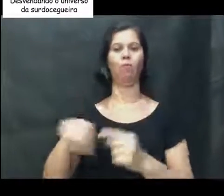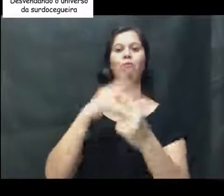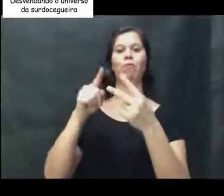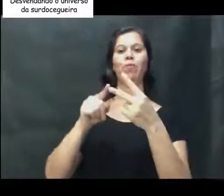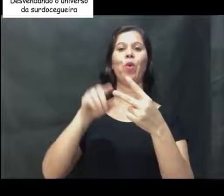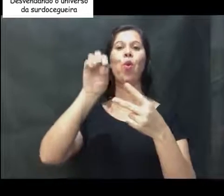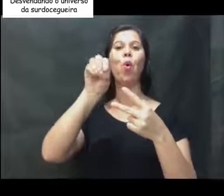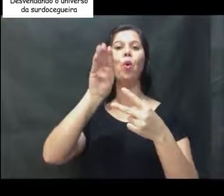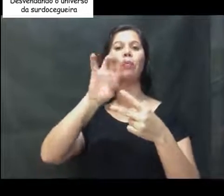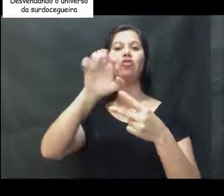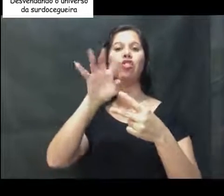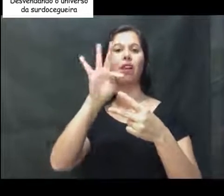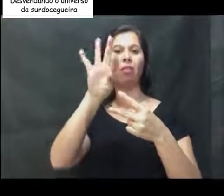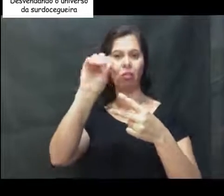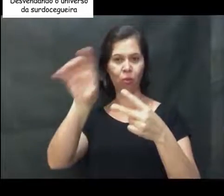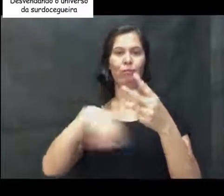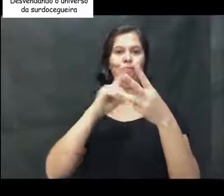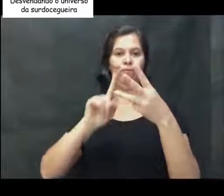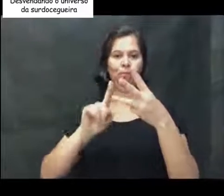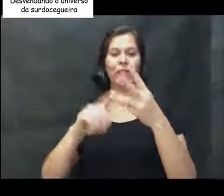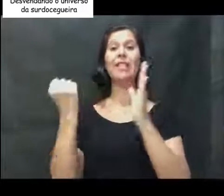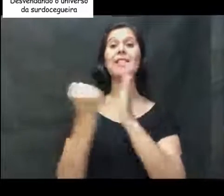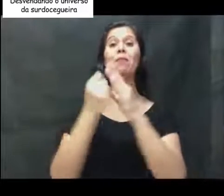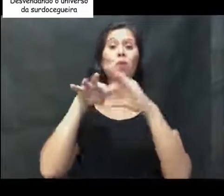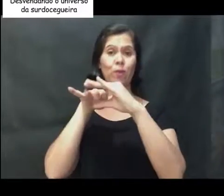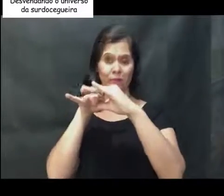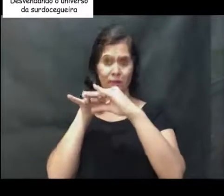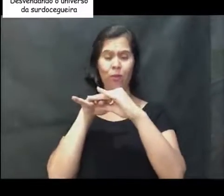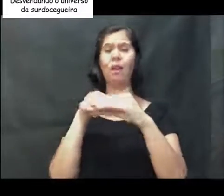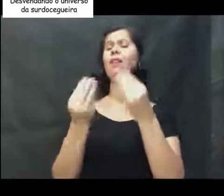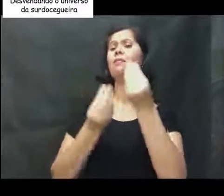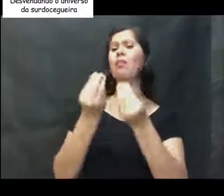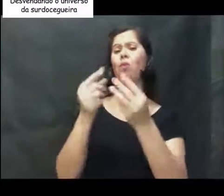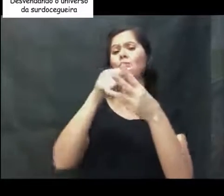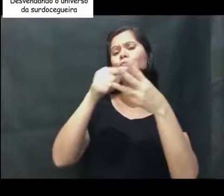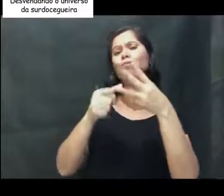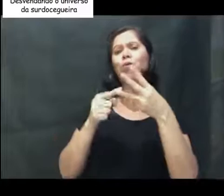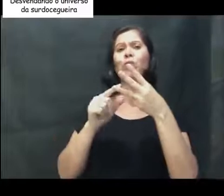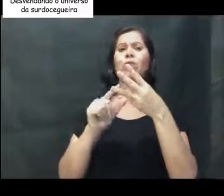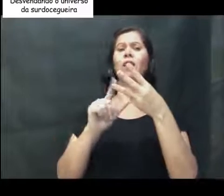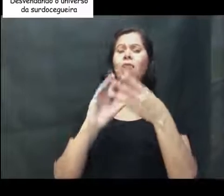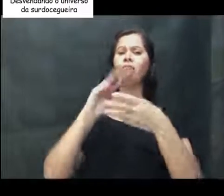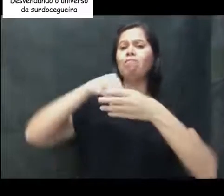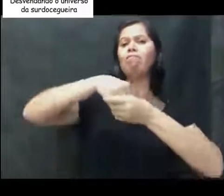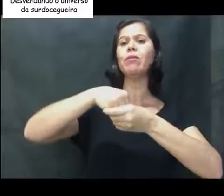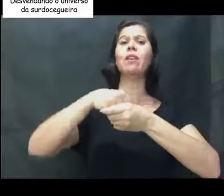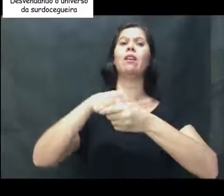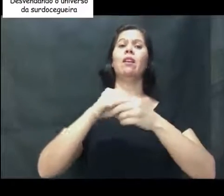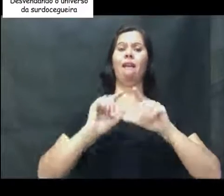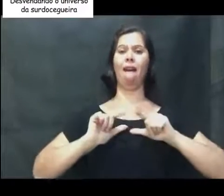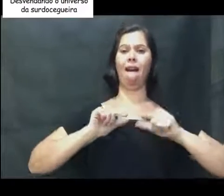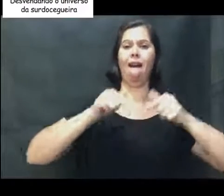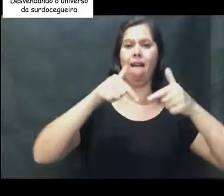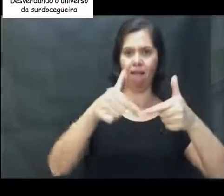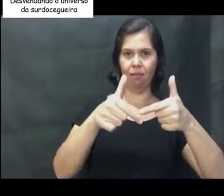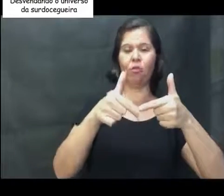natural gestures, objects, and tactile symbols, and analyze their effects from the manifestation of communicative acts and actions